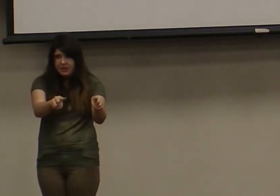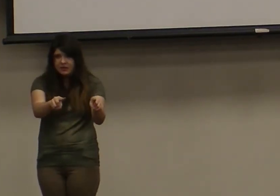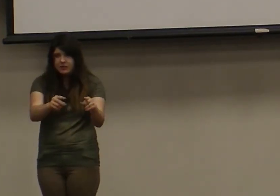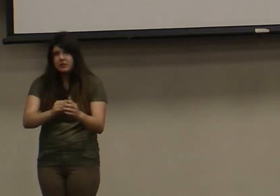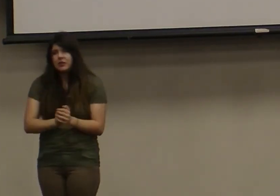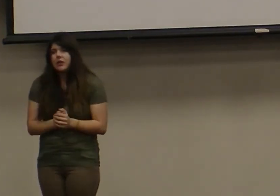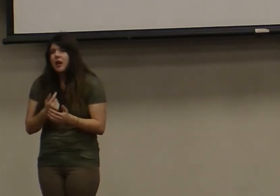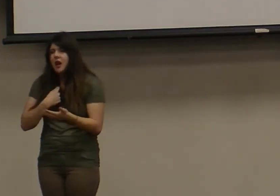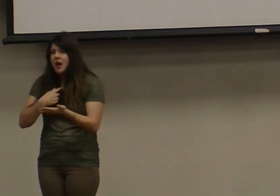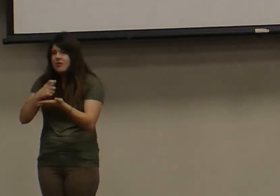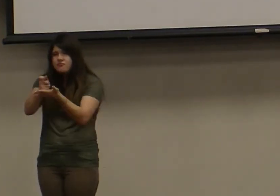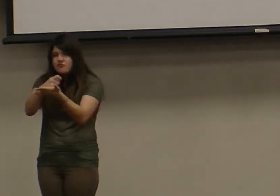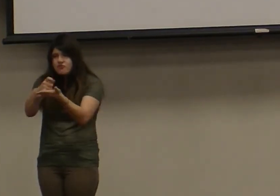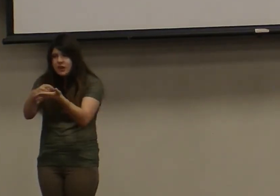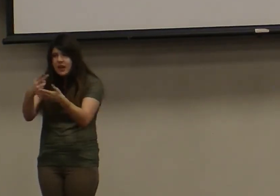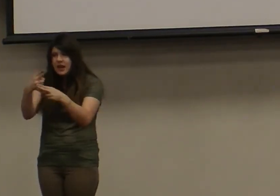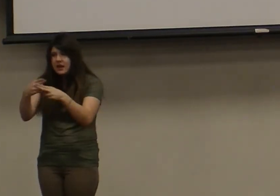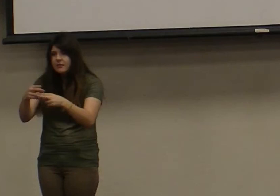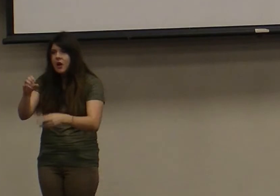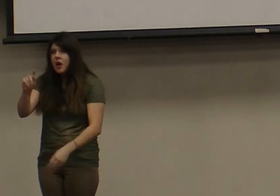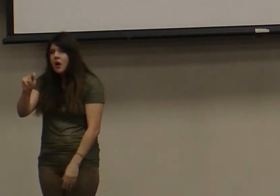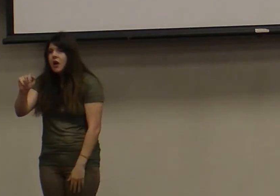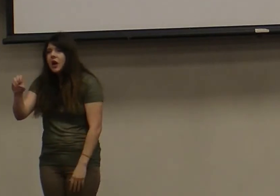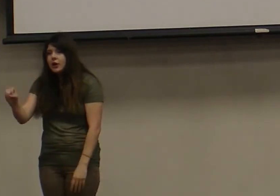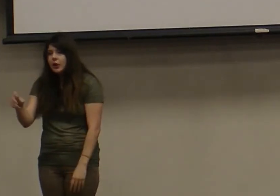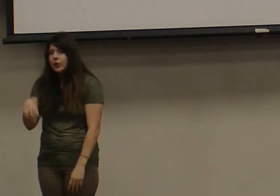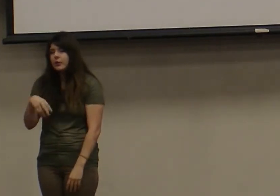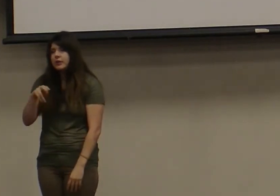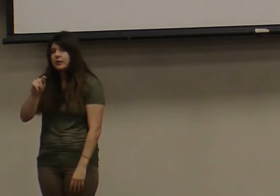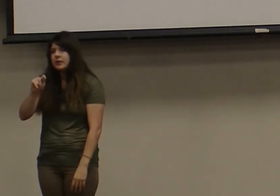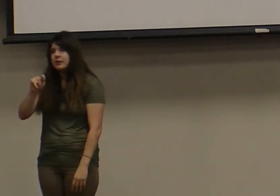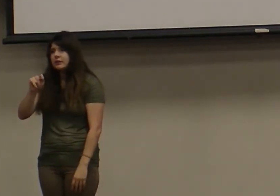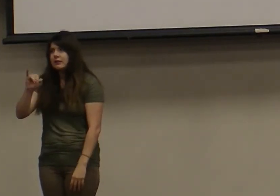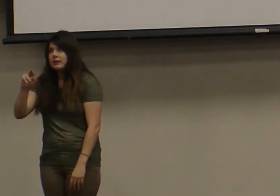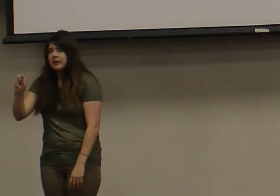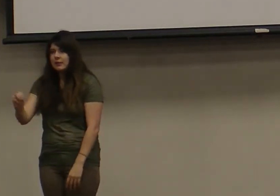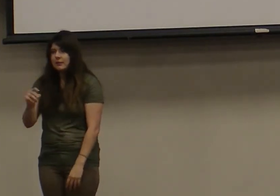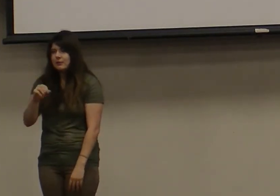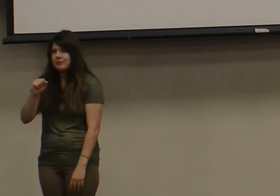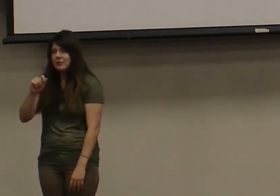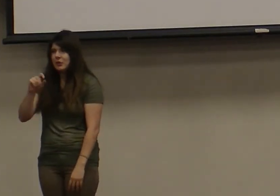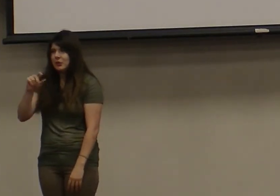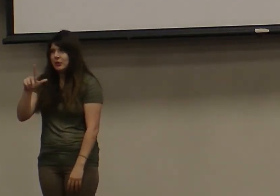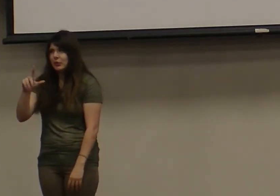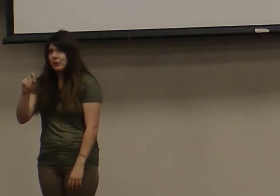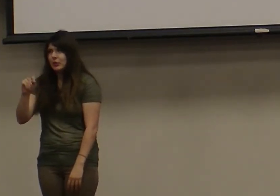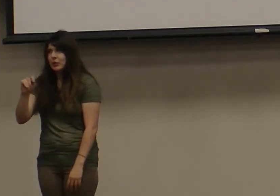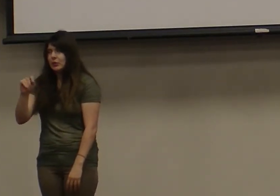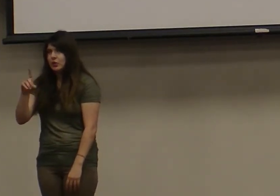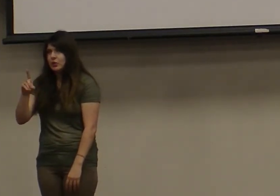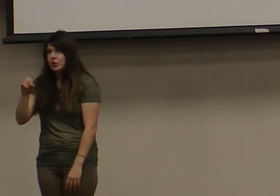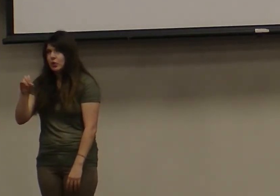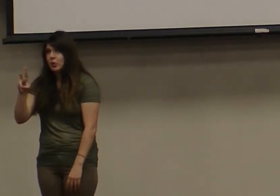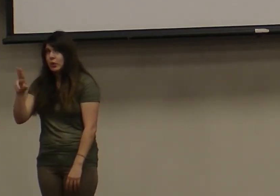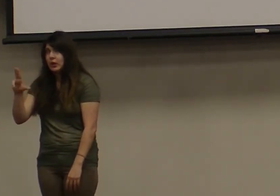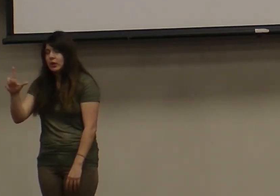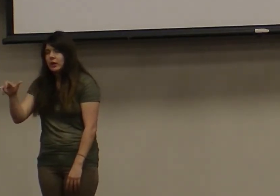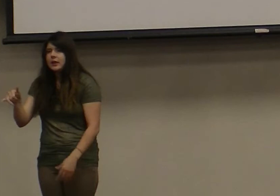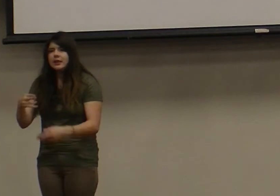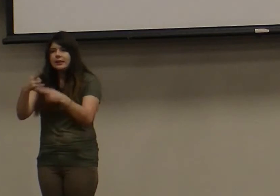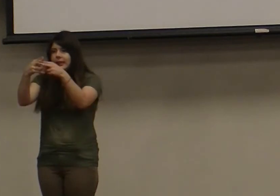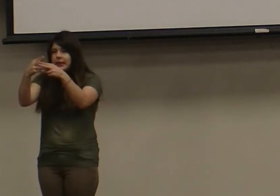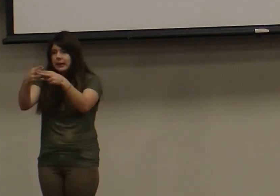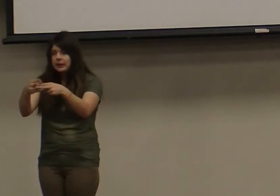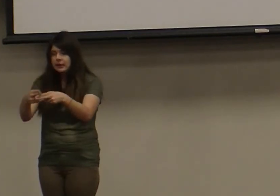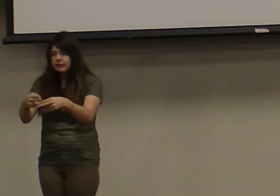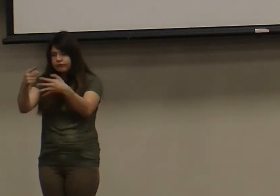I've written names here: Otto, Tim and Teresa, and Ron and Sissy, and Doyle and Victor and Amanda. And those are just the ones I